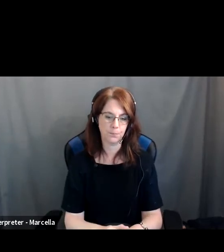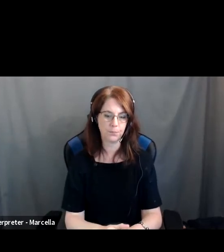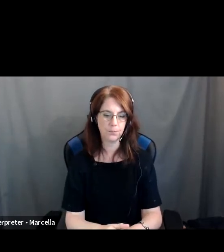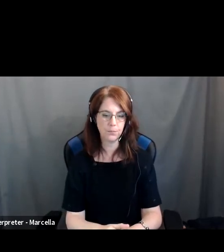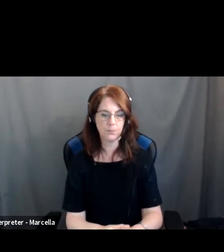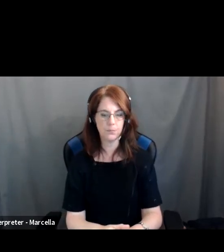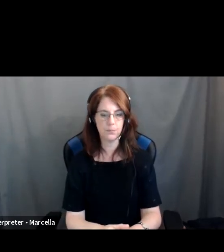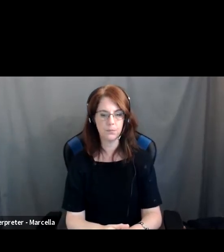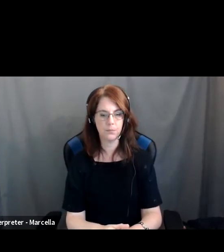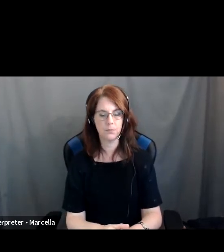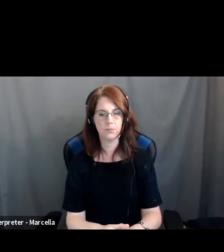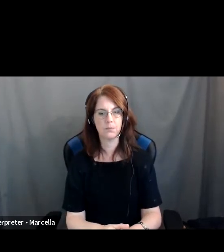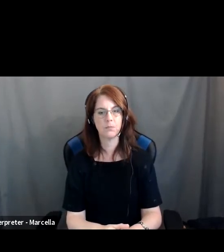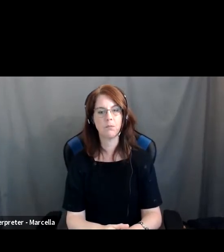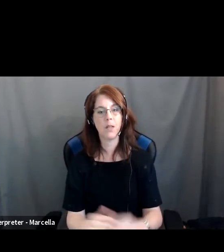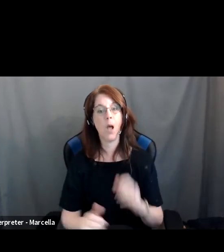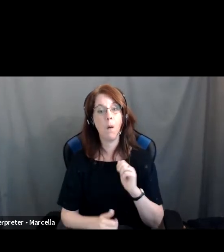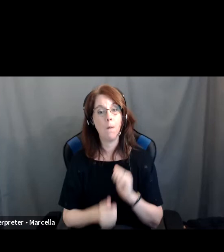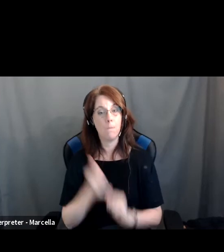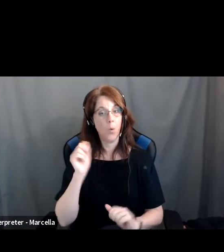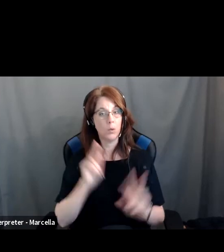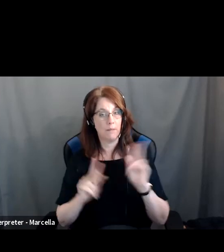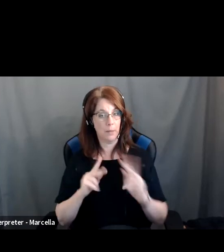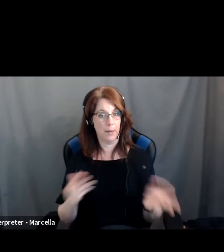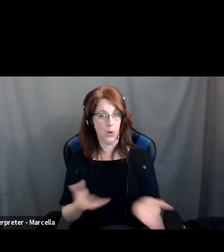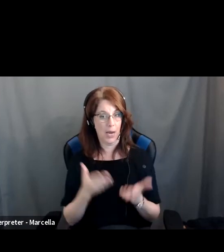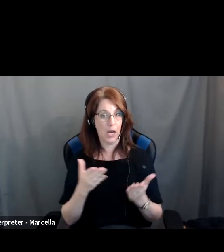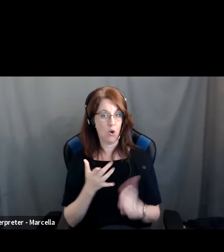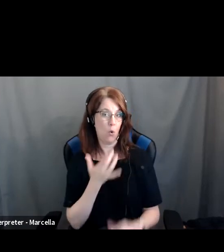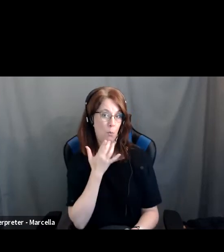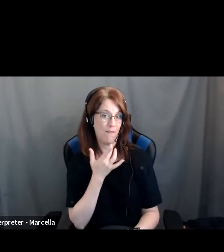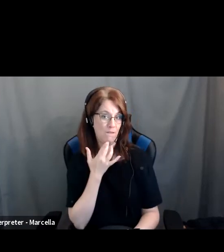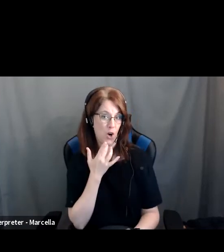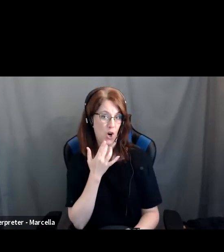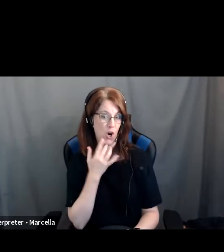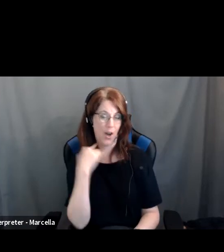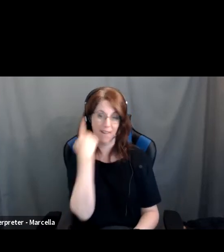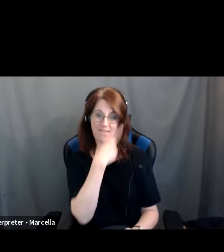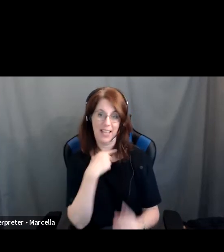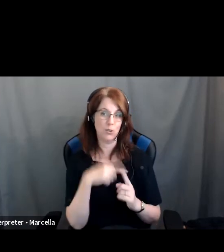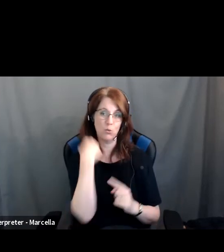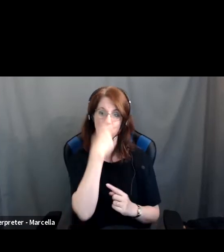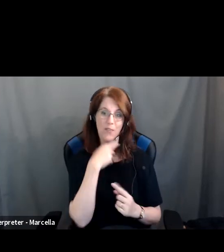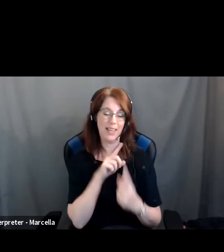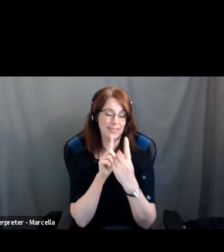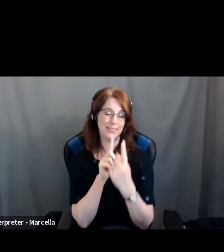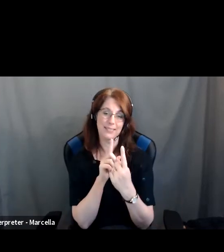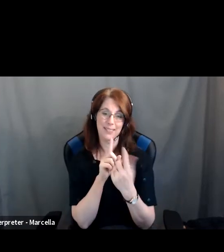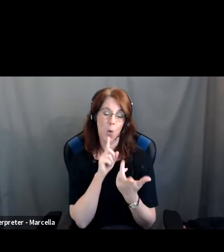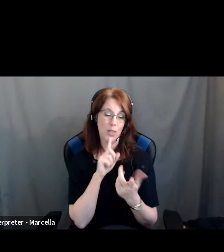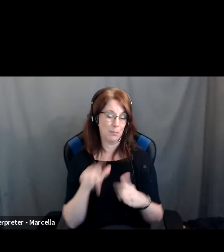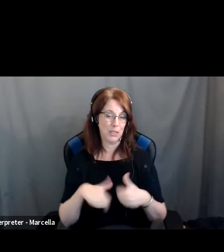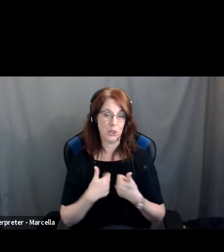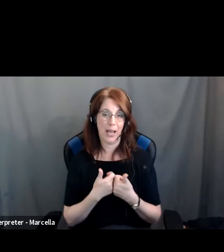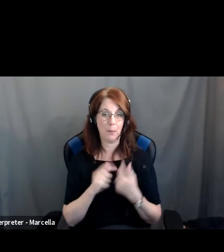And the majority of the people here prefer to do face-to-face. So it has been a challenge, but